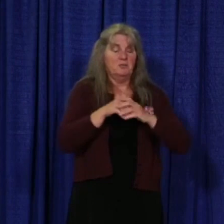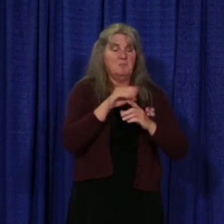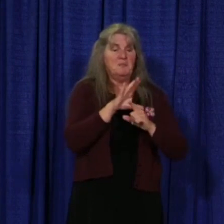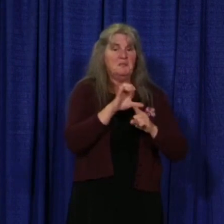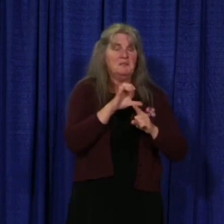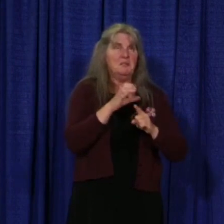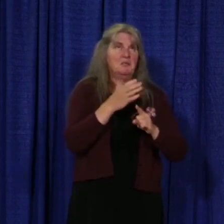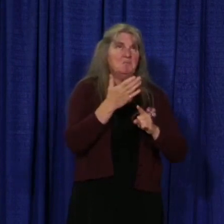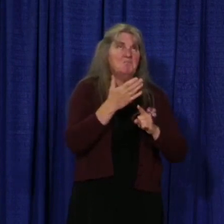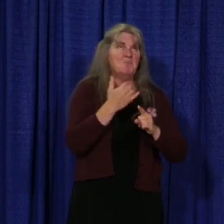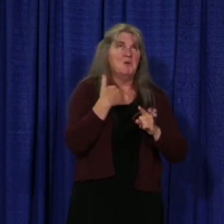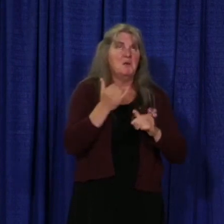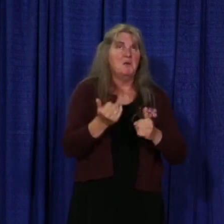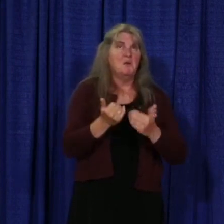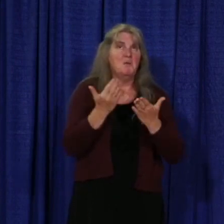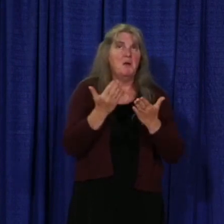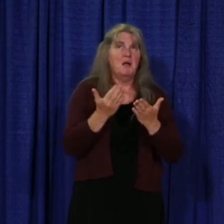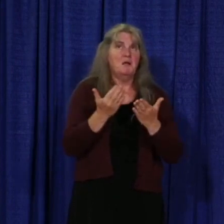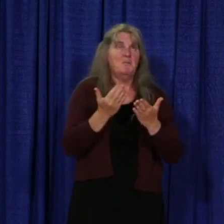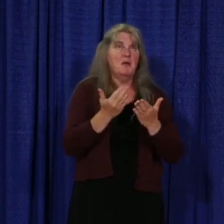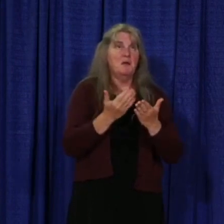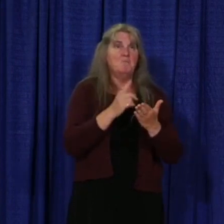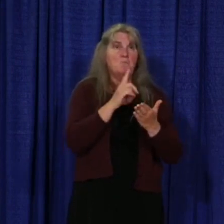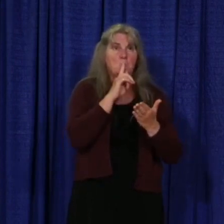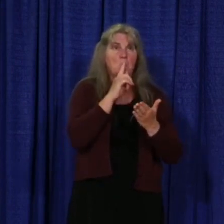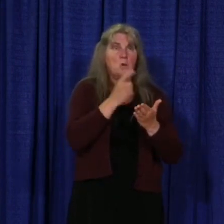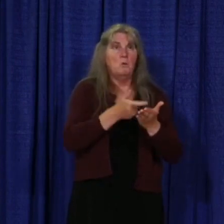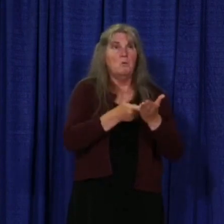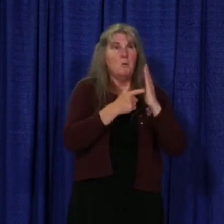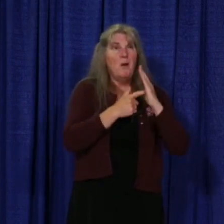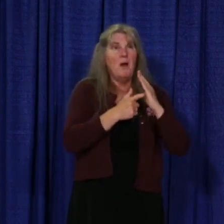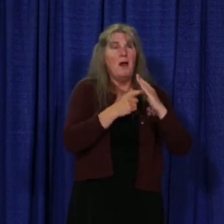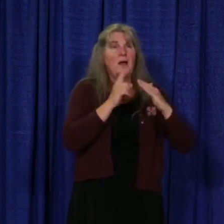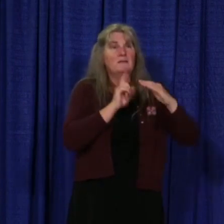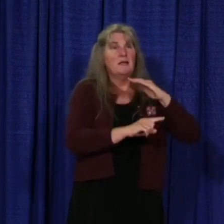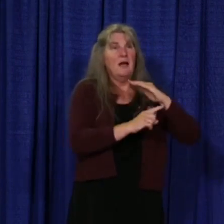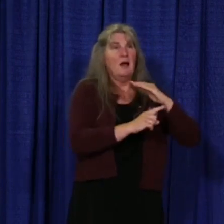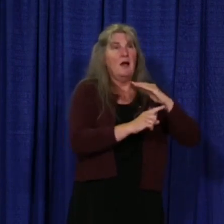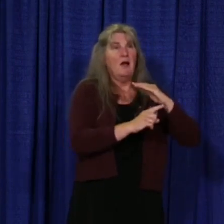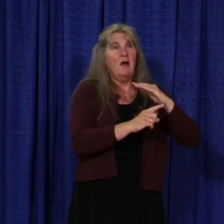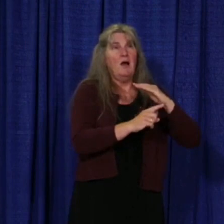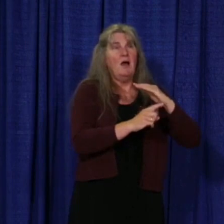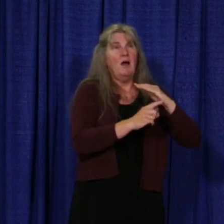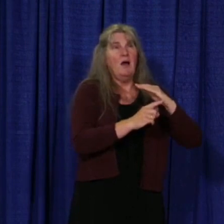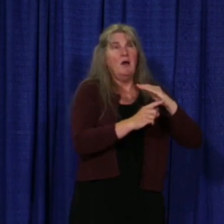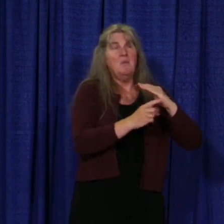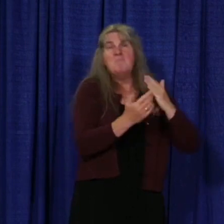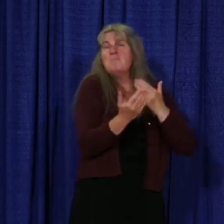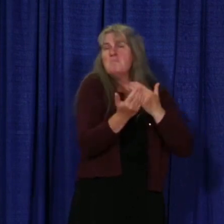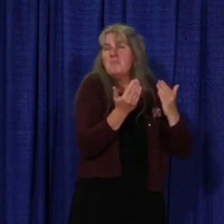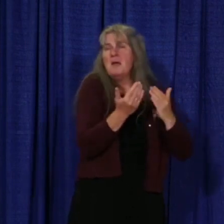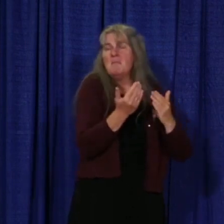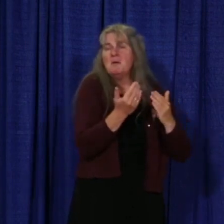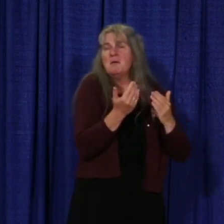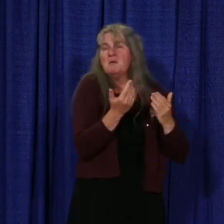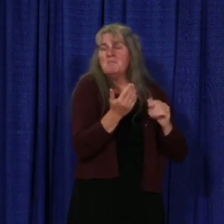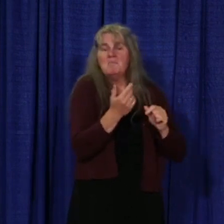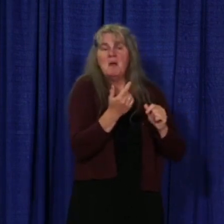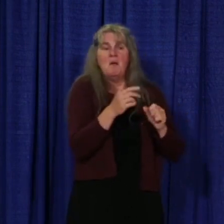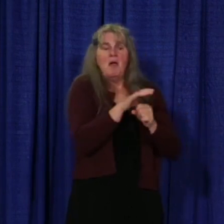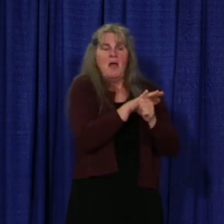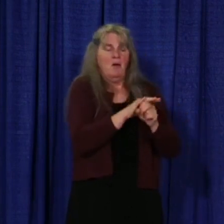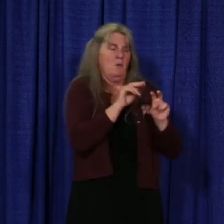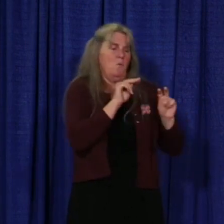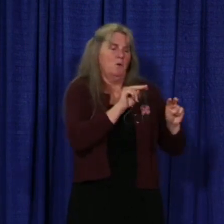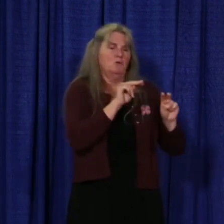recommendation to self-isolate if you've been in that area, or to even avoid travel? Possibly. Those would be, I think, areas that we